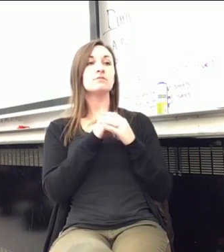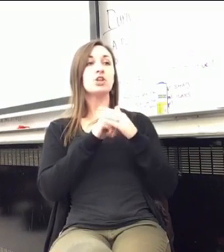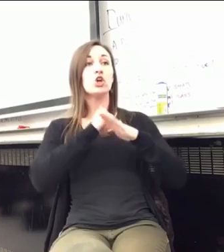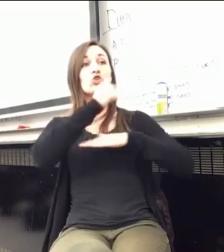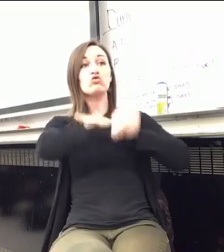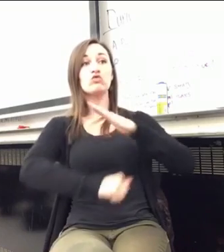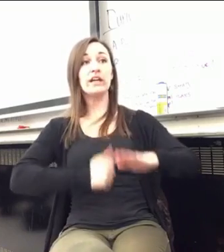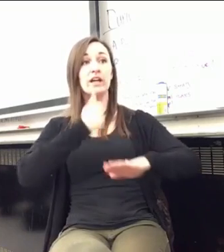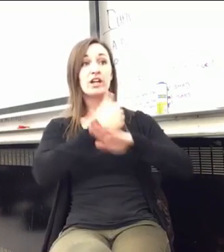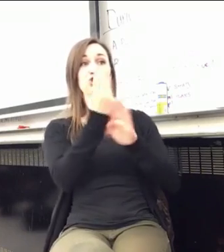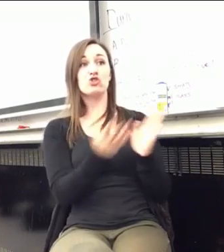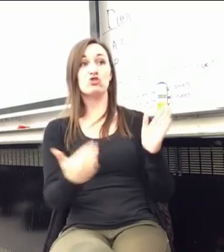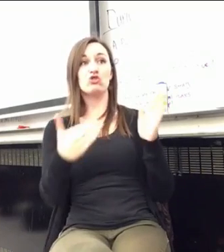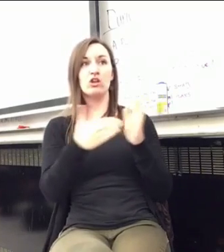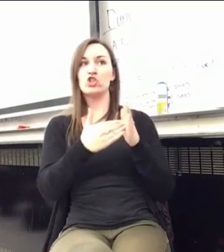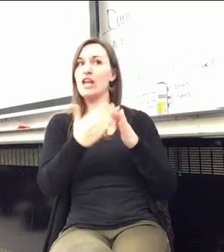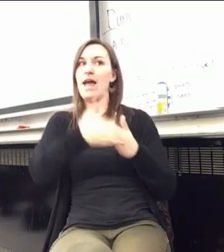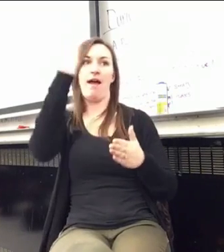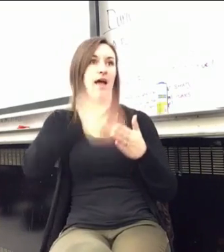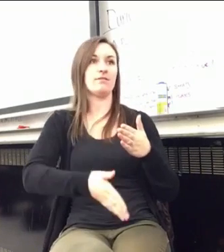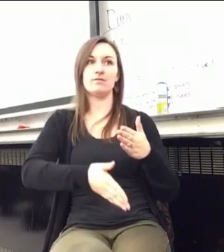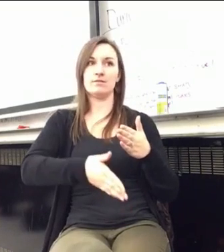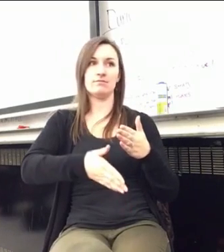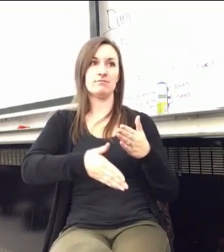Reconstruction ends.